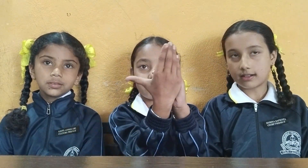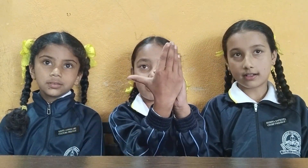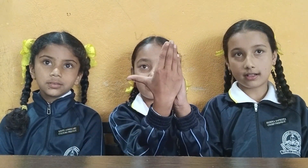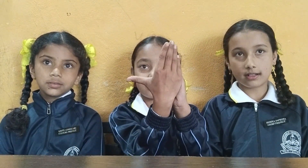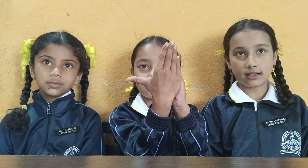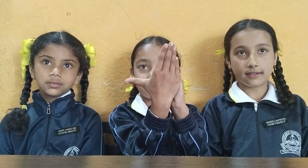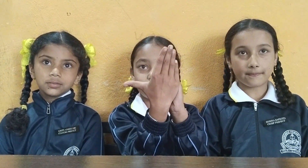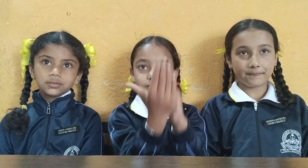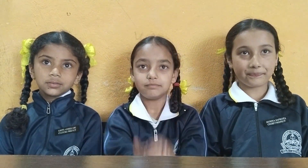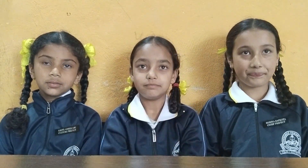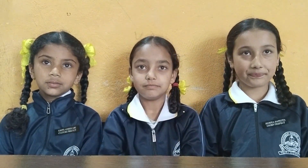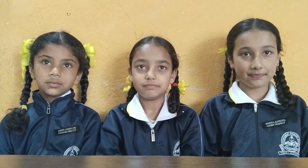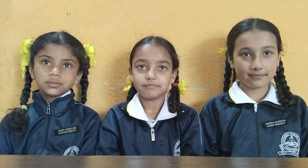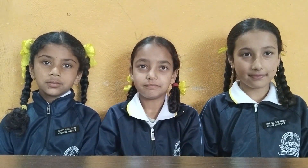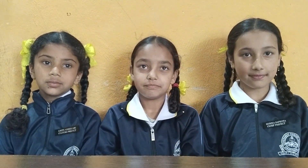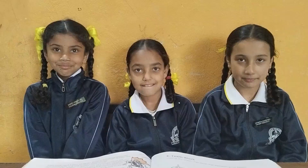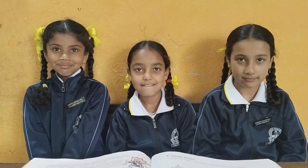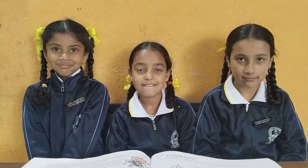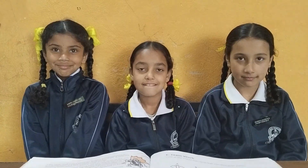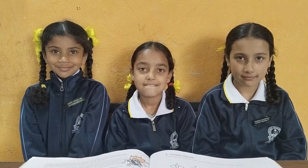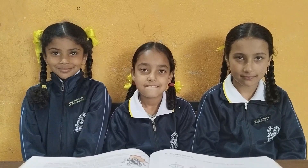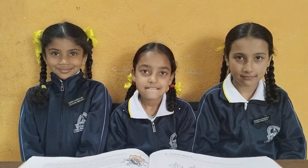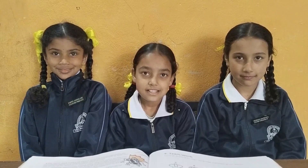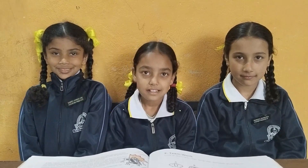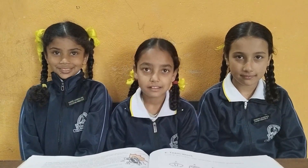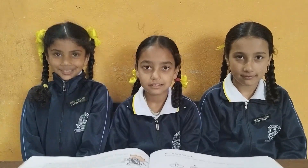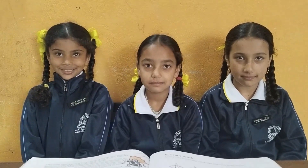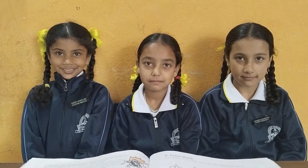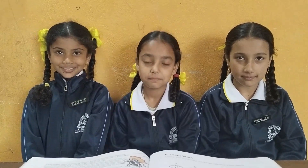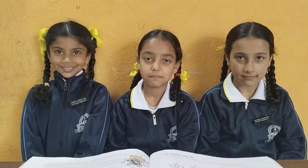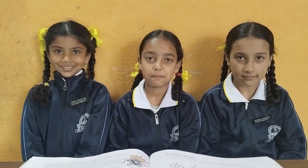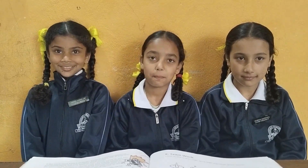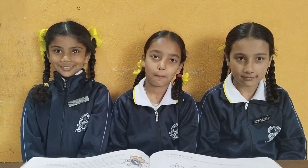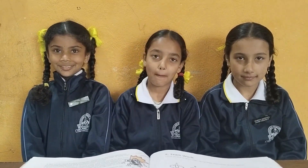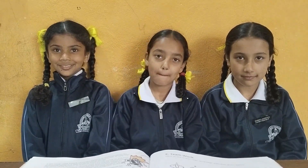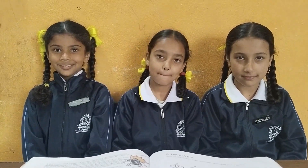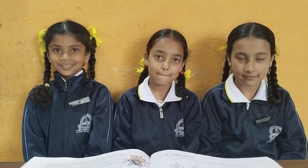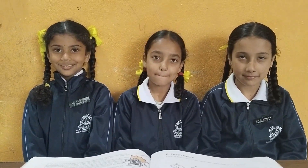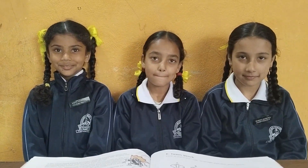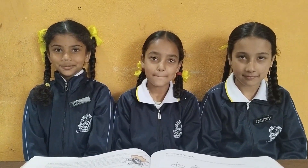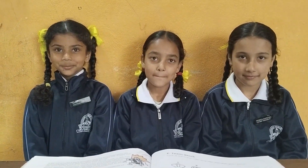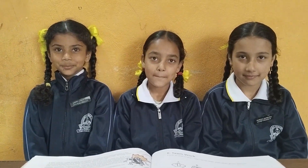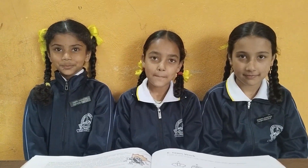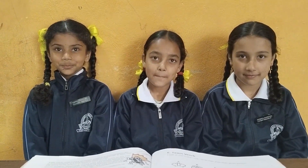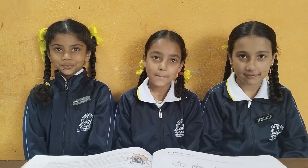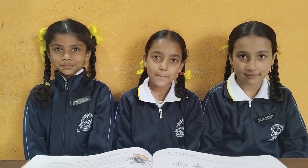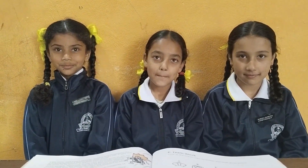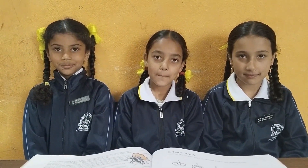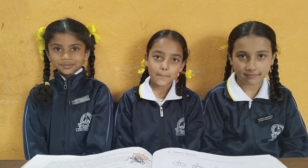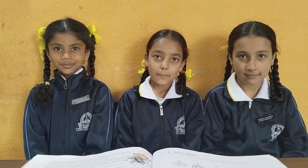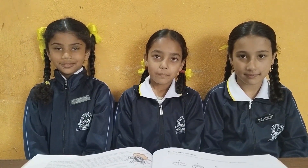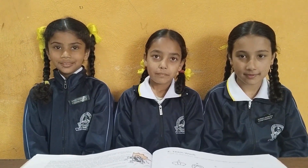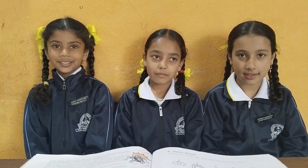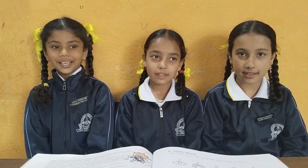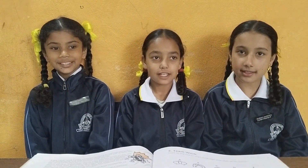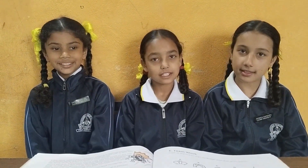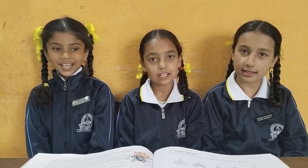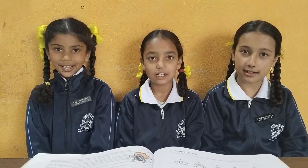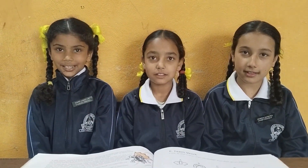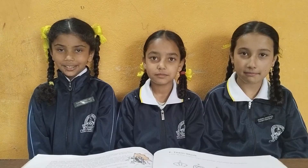water okay students can you tell me a name through sign language yes sir